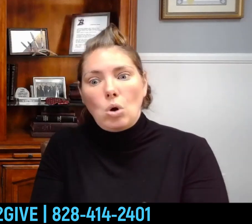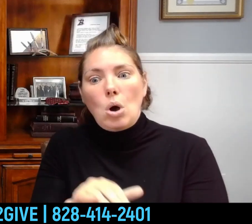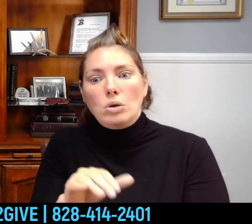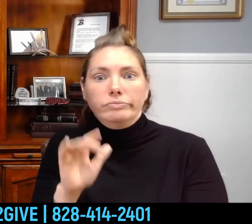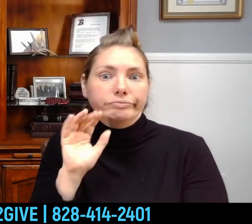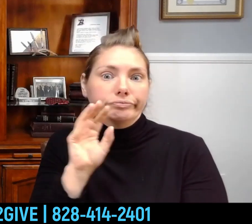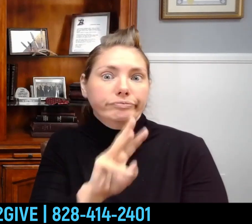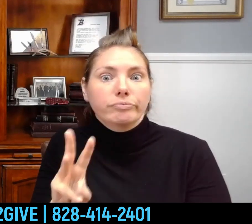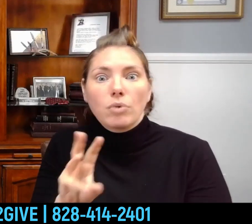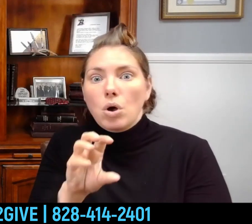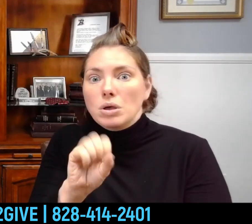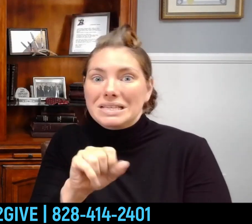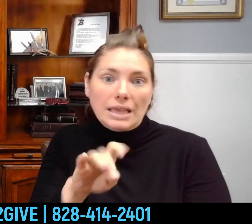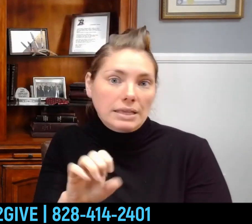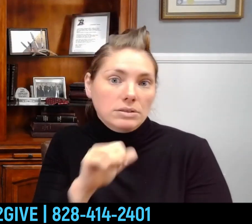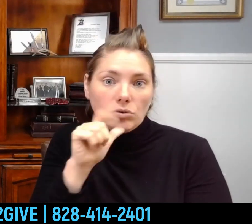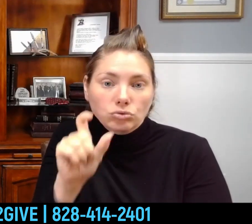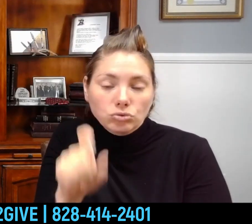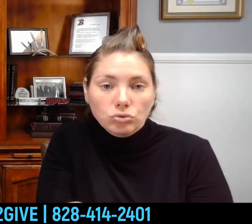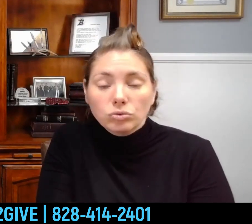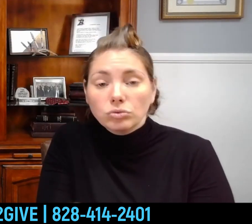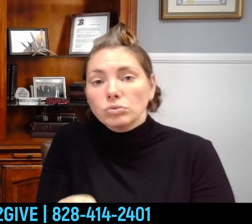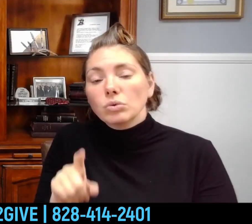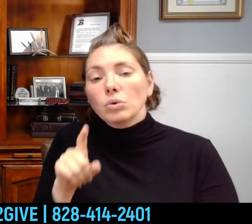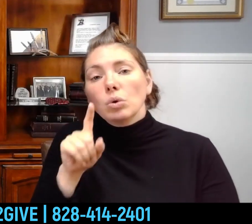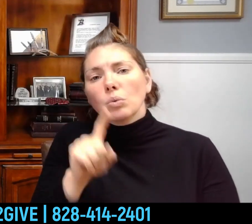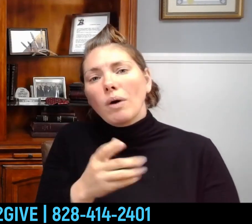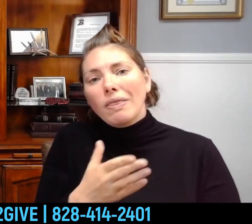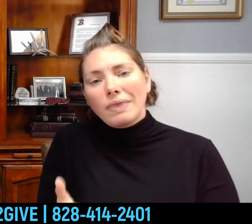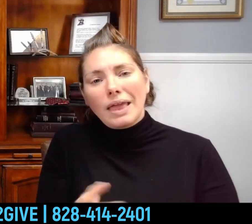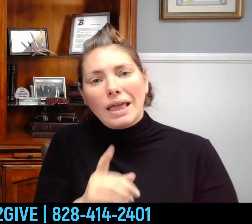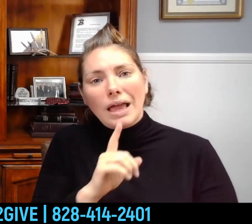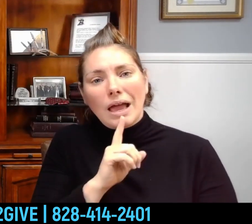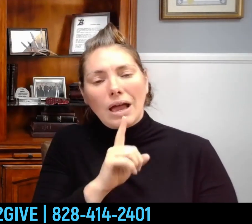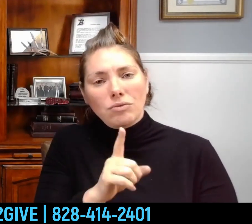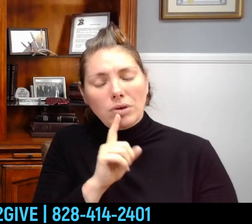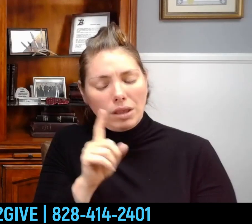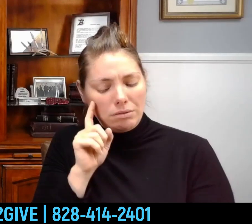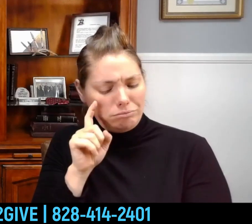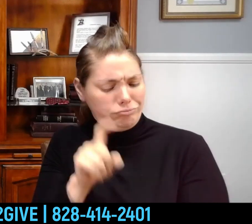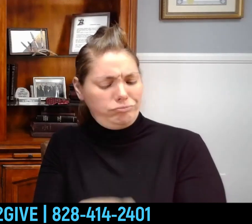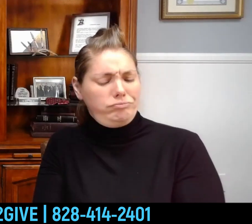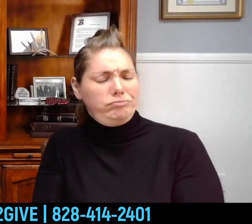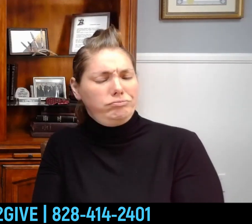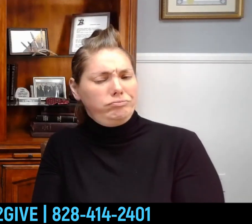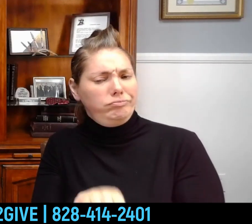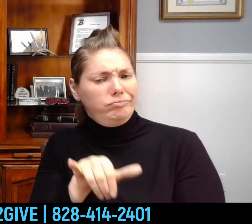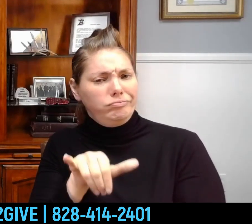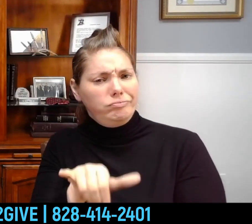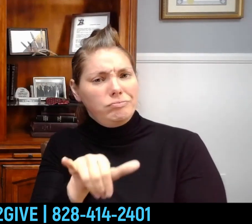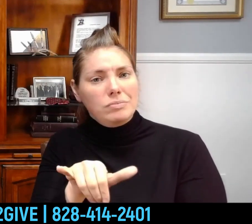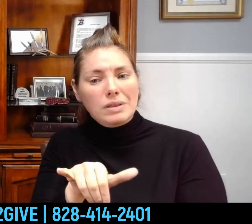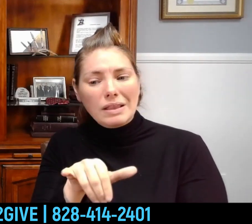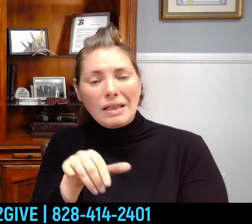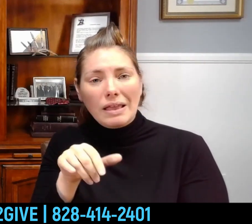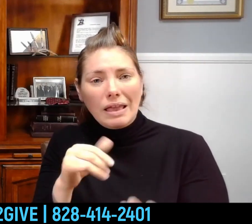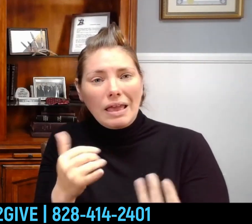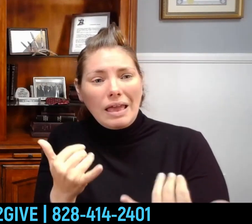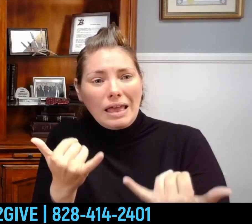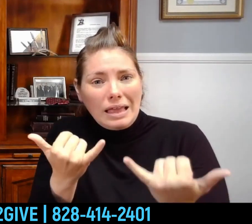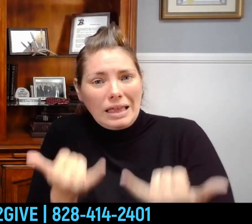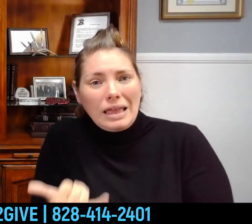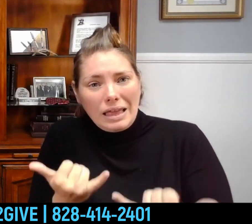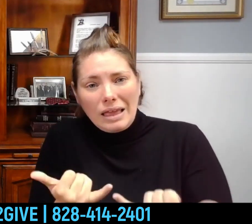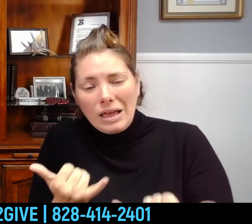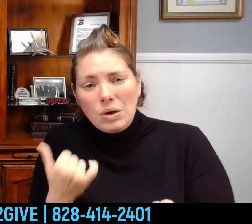shouldn't be on? And the one thing that really stood out is that in this generation, we